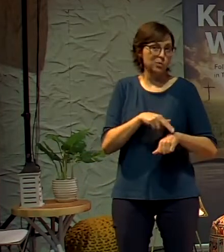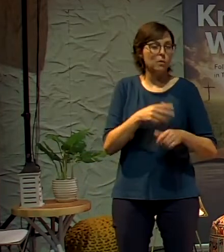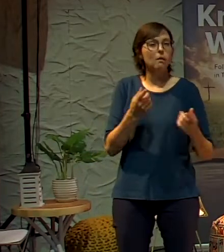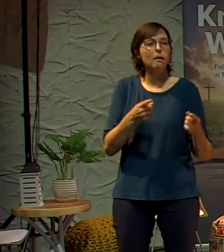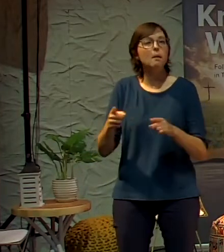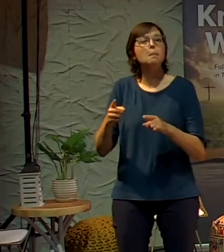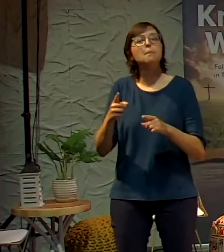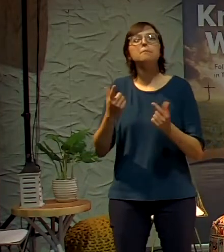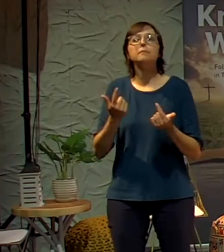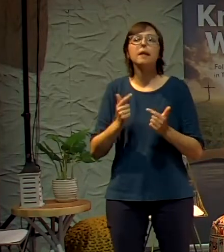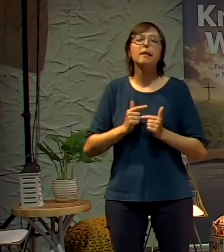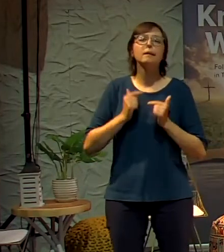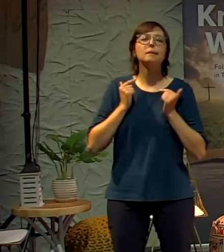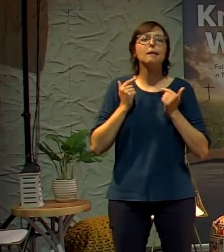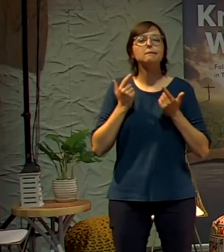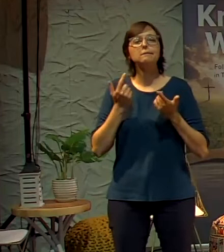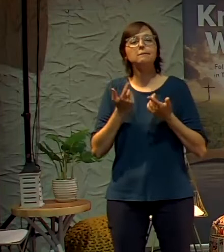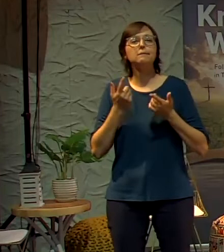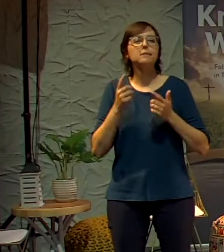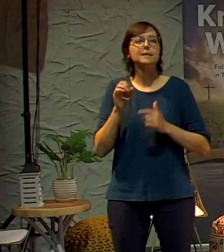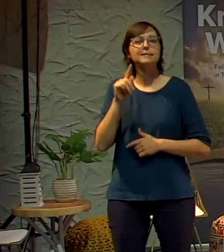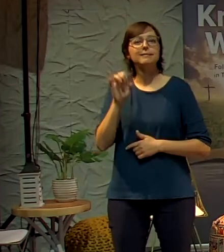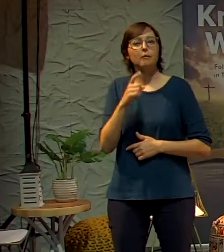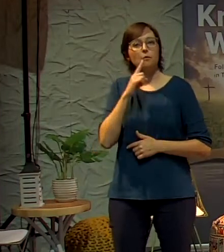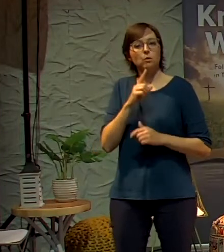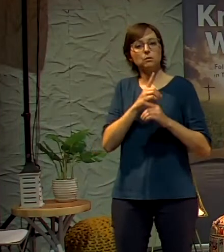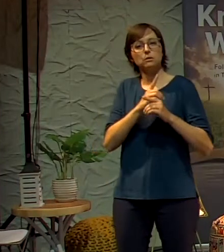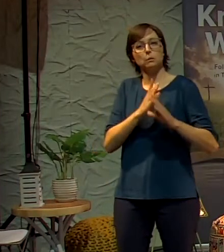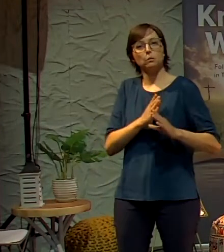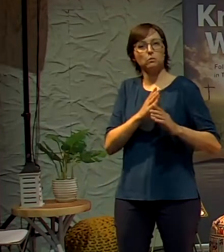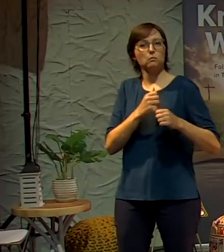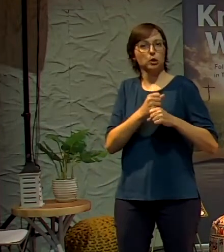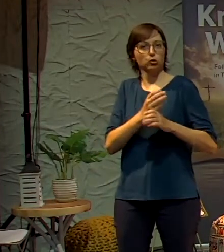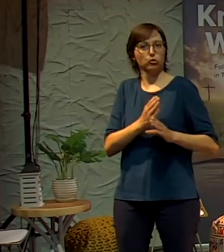having a lifestyle of disciple makers, is that we want social acceptance.